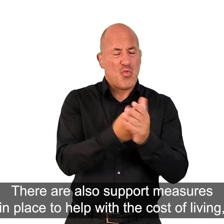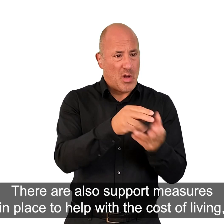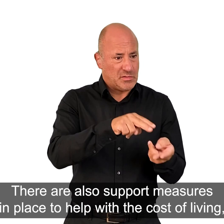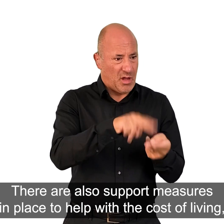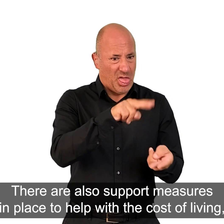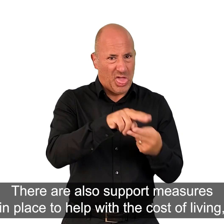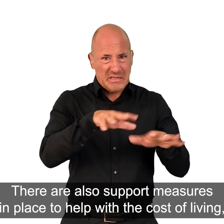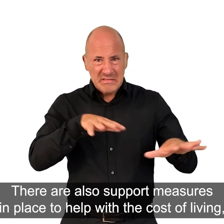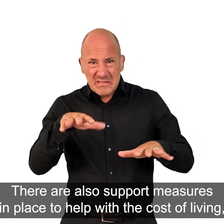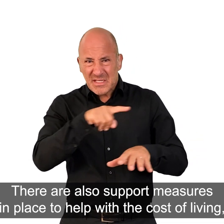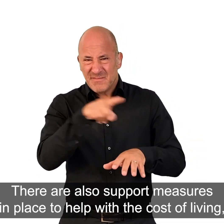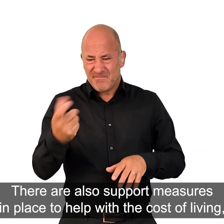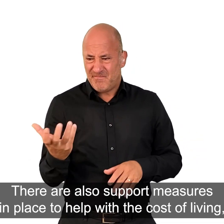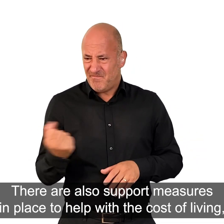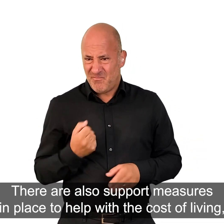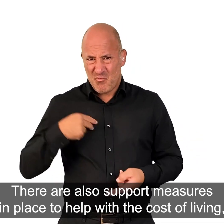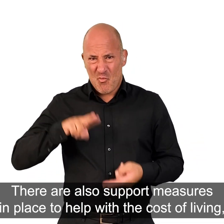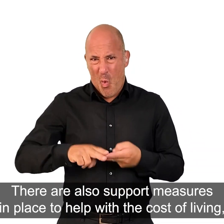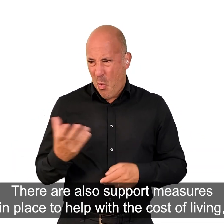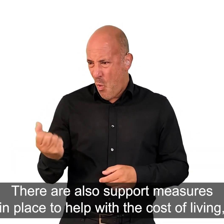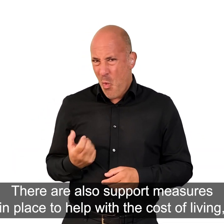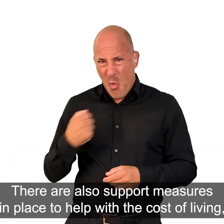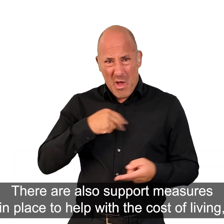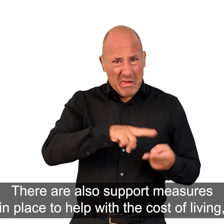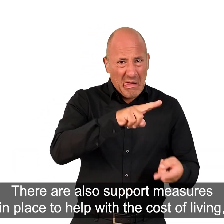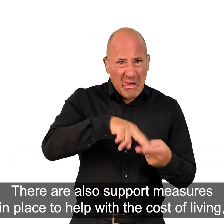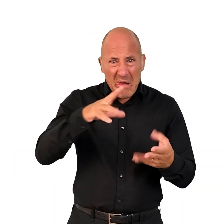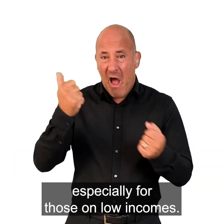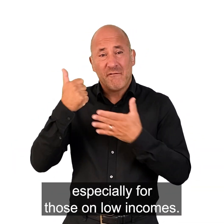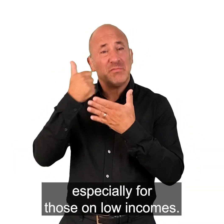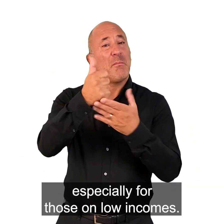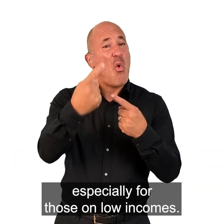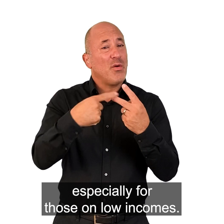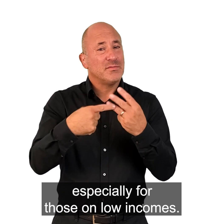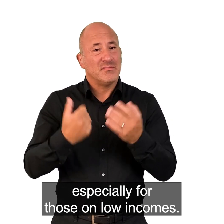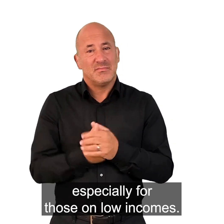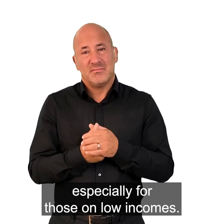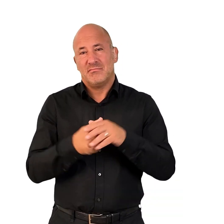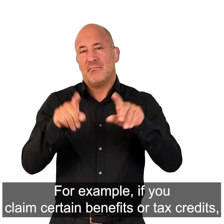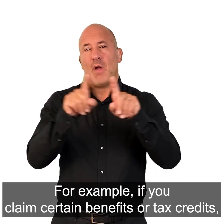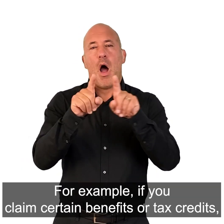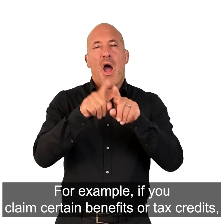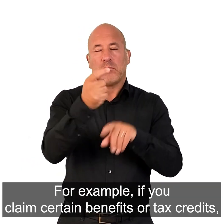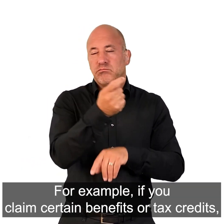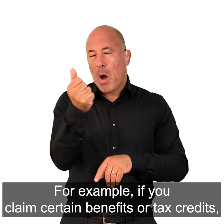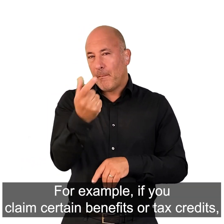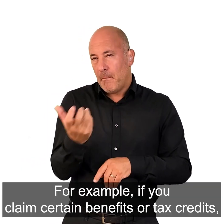There are also support measures in place to help with the cost of living, especially for those on low incomes.